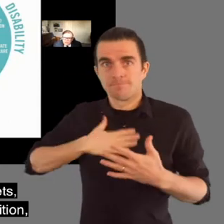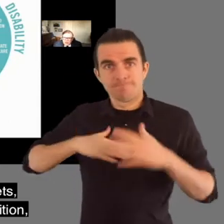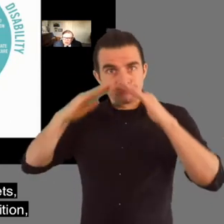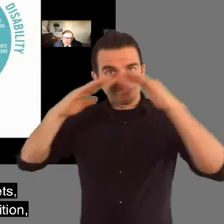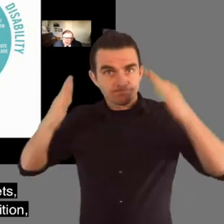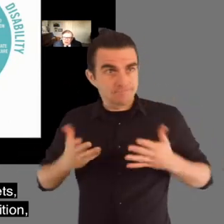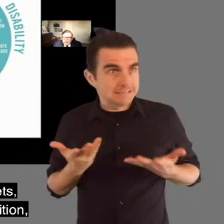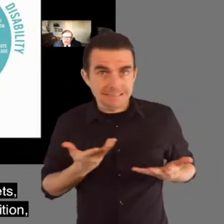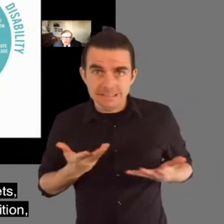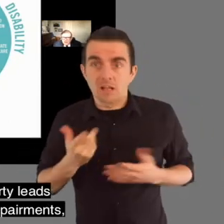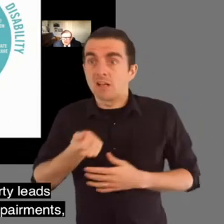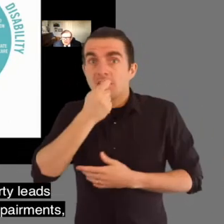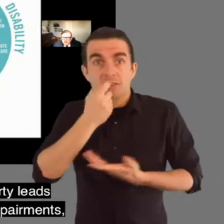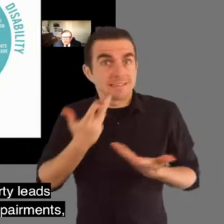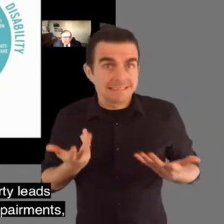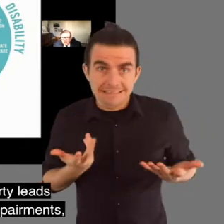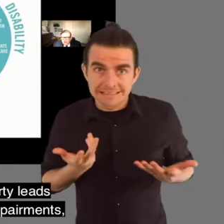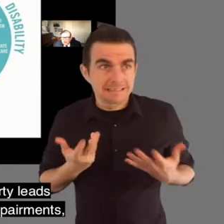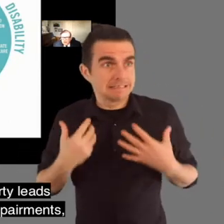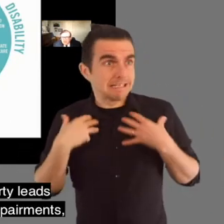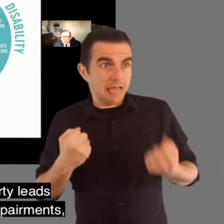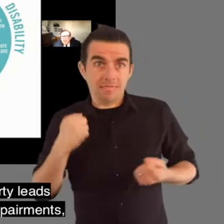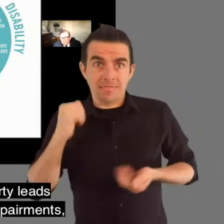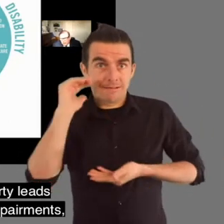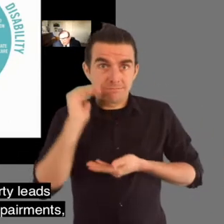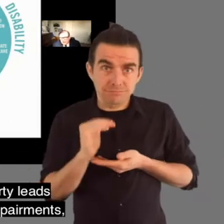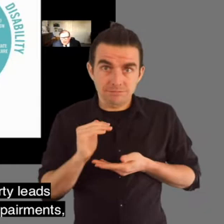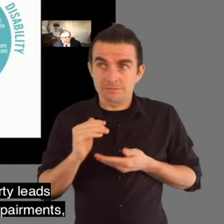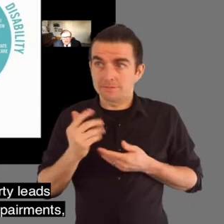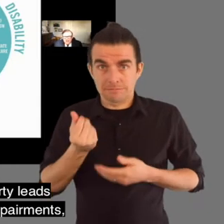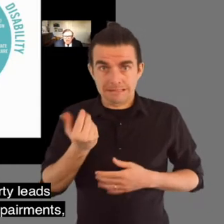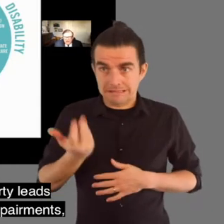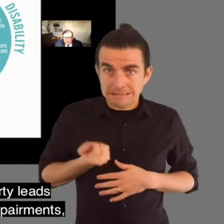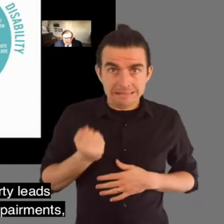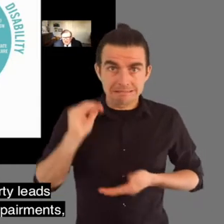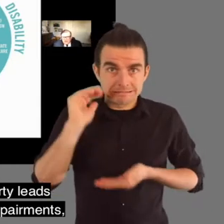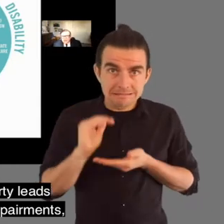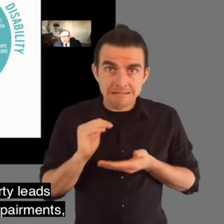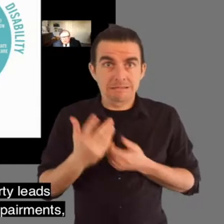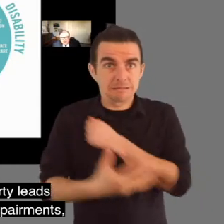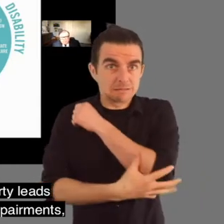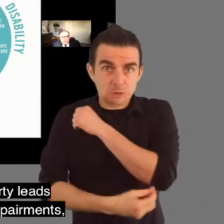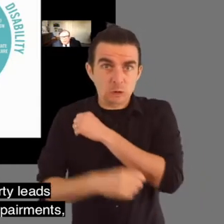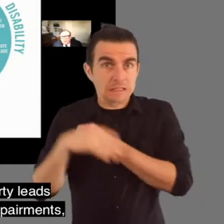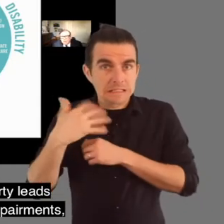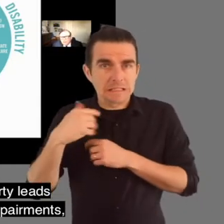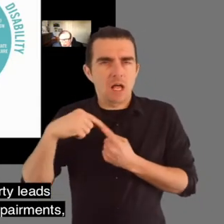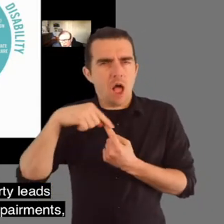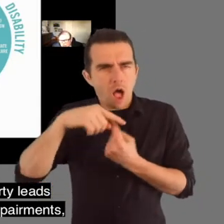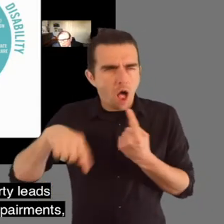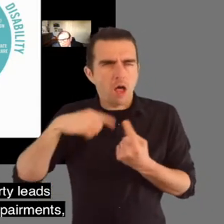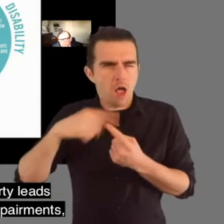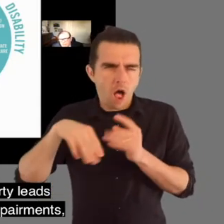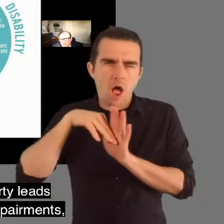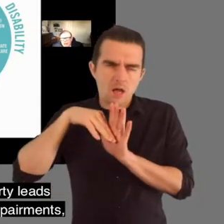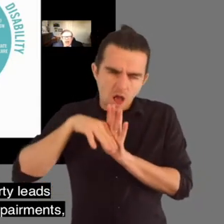shelter, poor nutrition, limited health, low income, poverty leads to many people